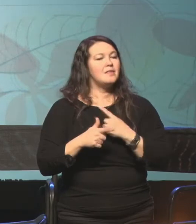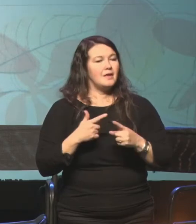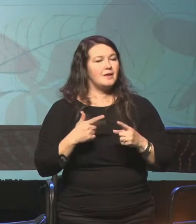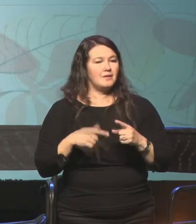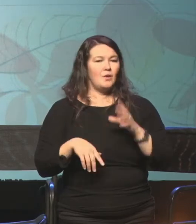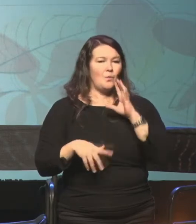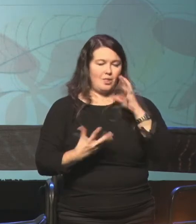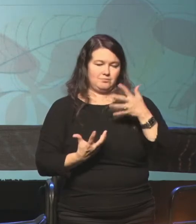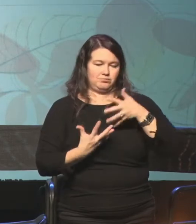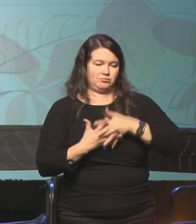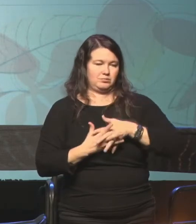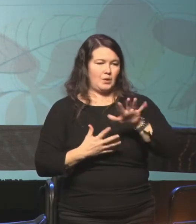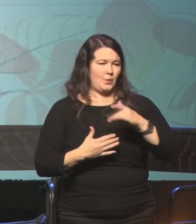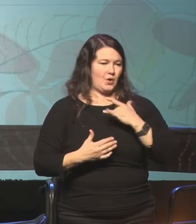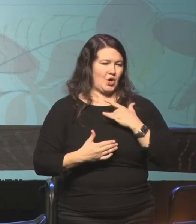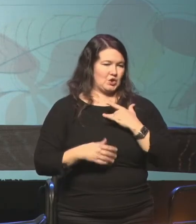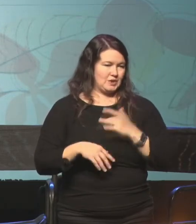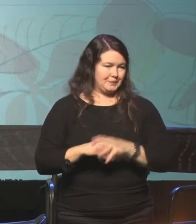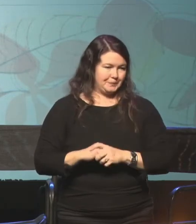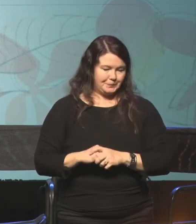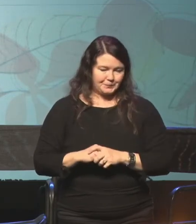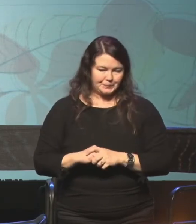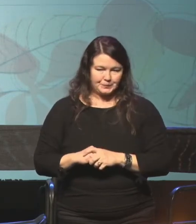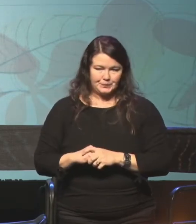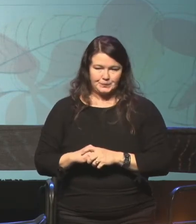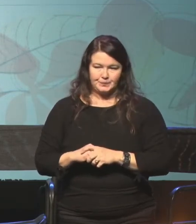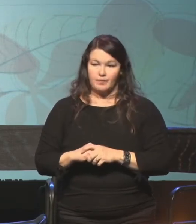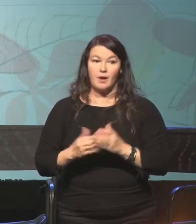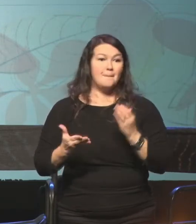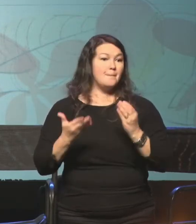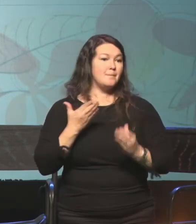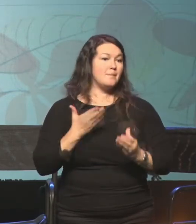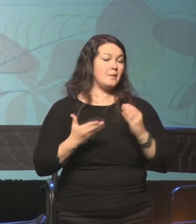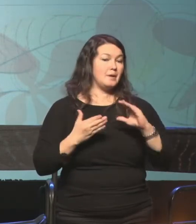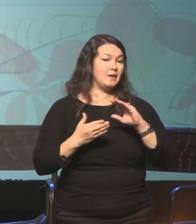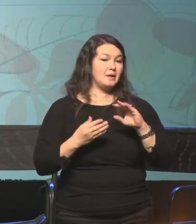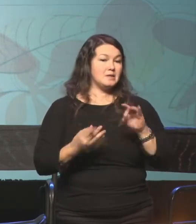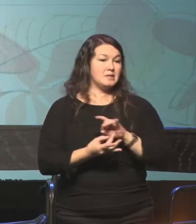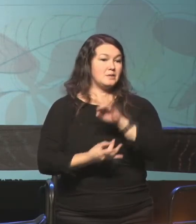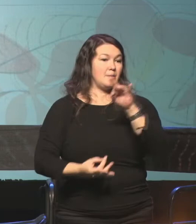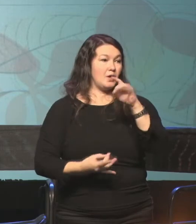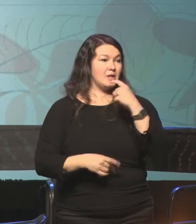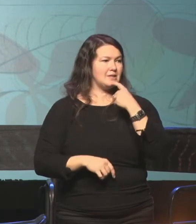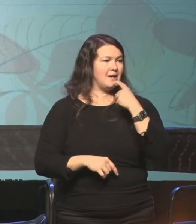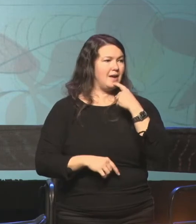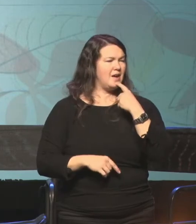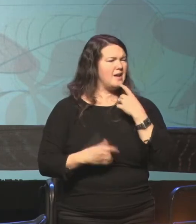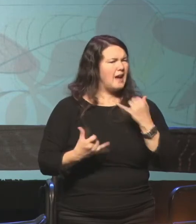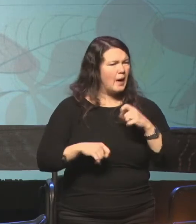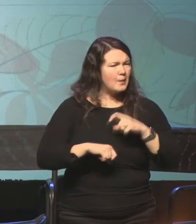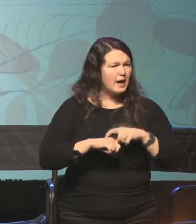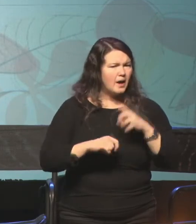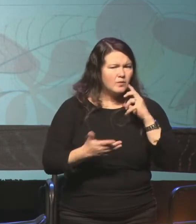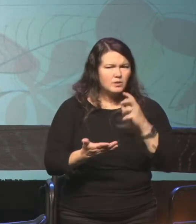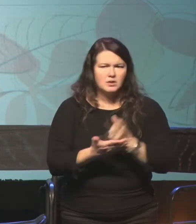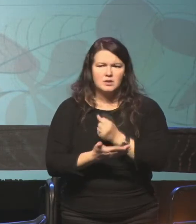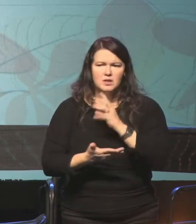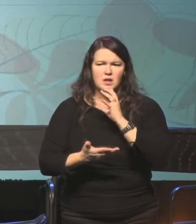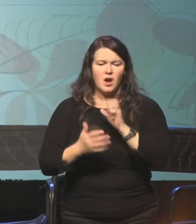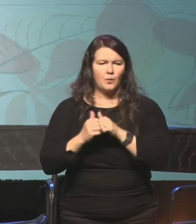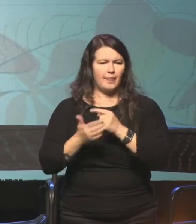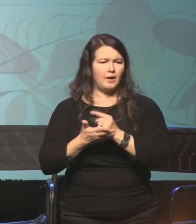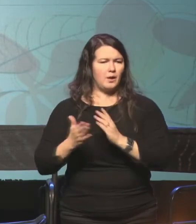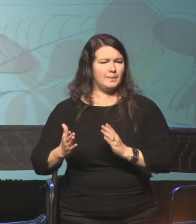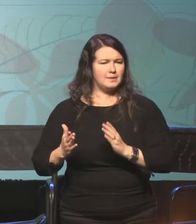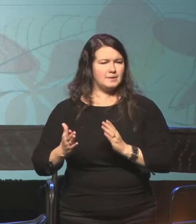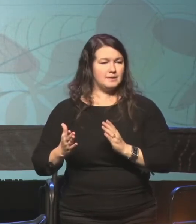heart. Maybe the Spirit is saying, maybe it's time to talk to a therapist.